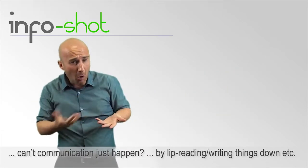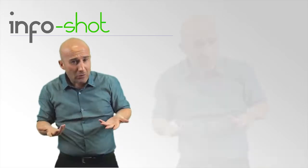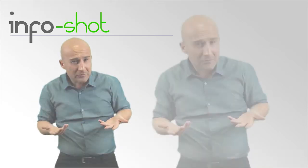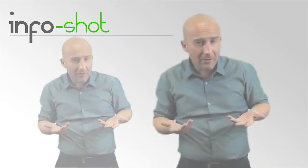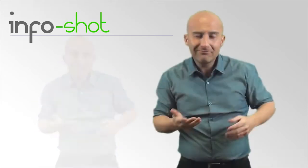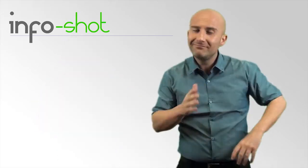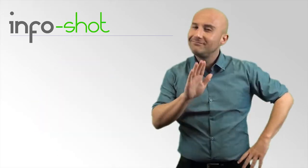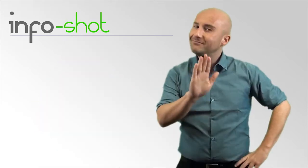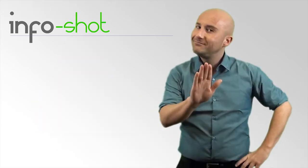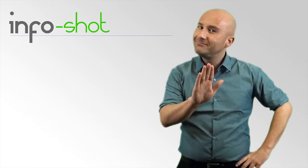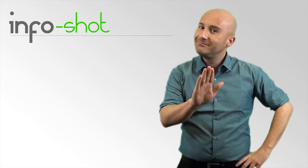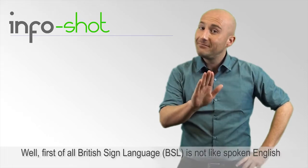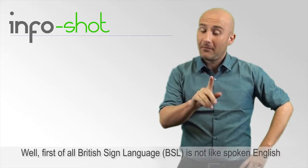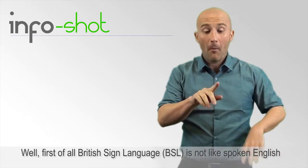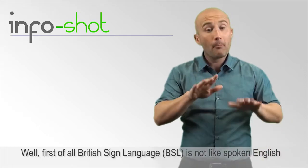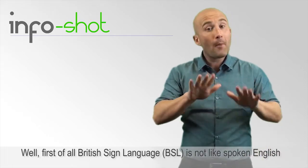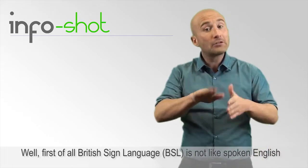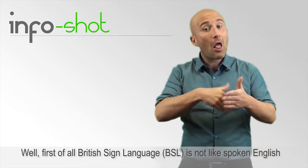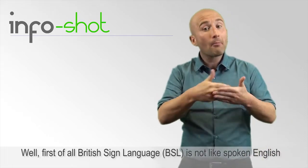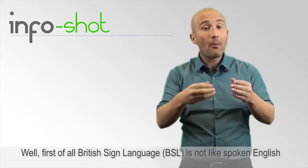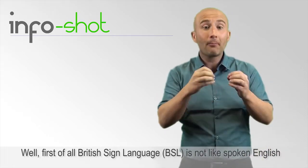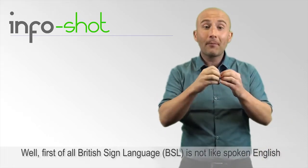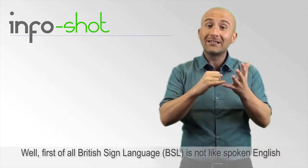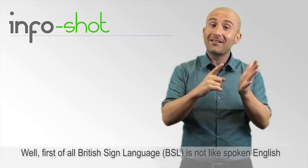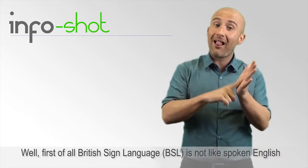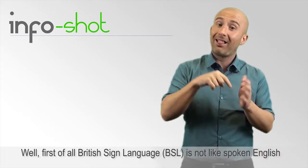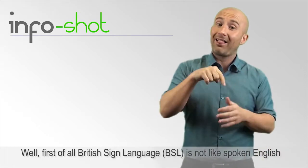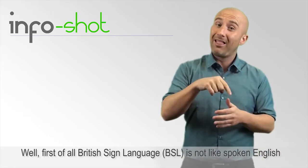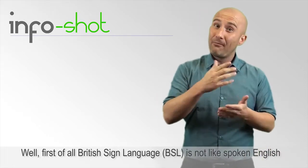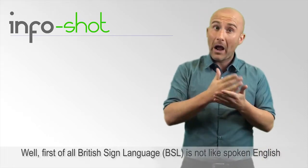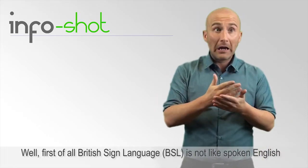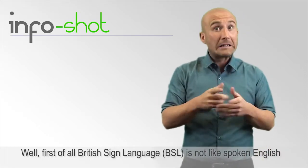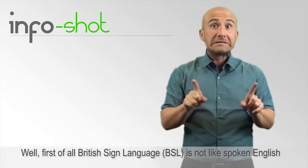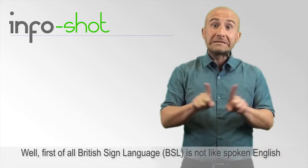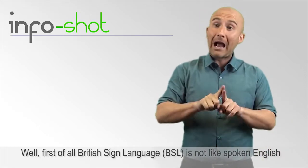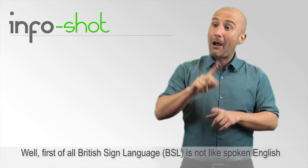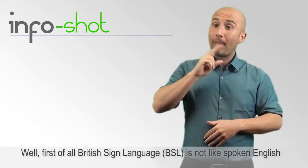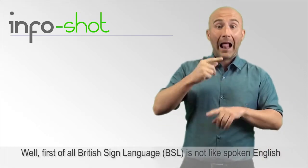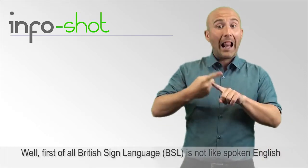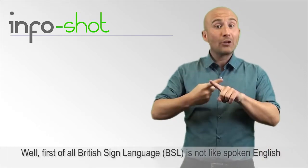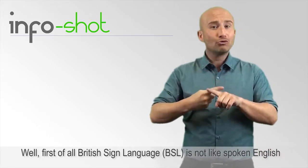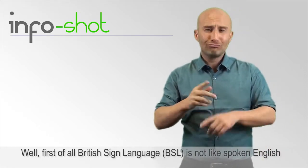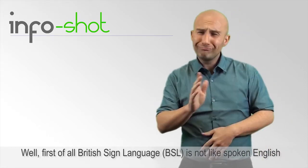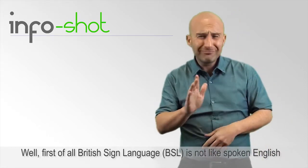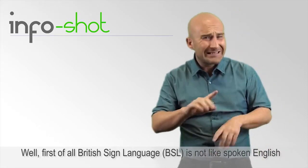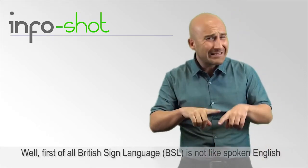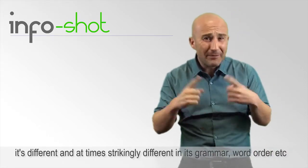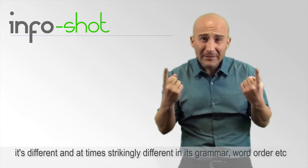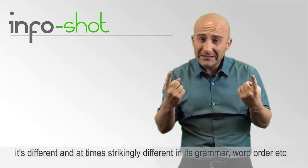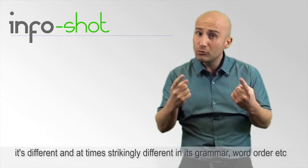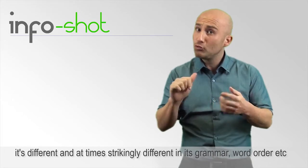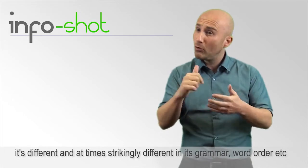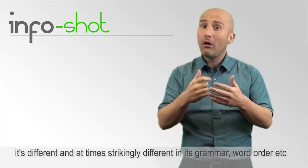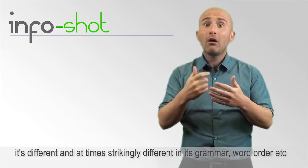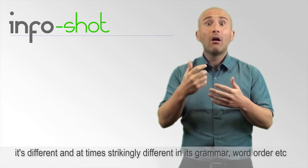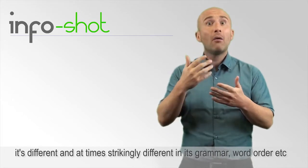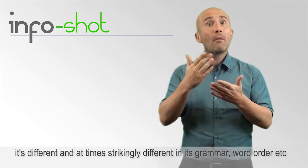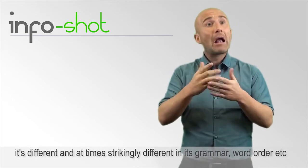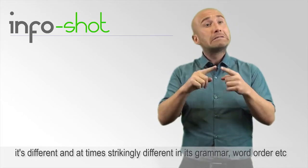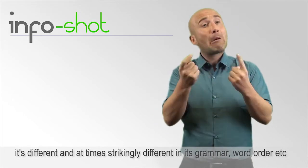down? Well, first of all, British Sign Language is not like spoken English. It's different, and